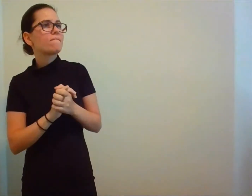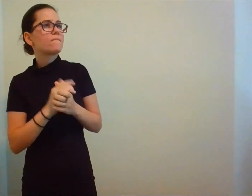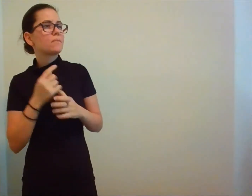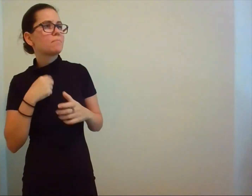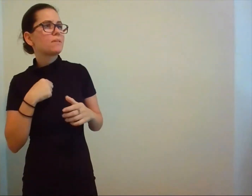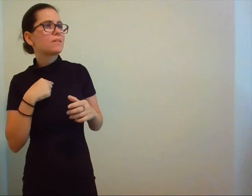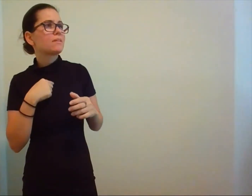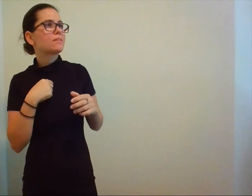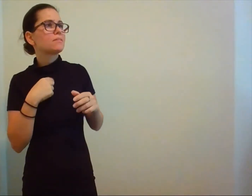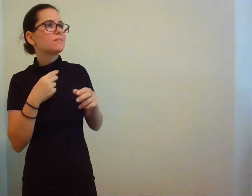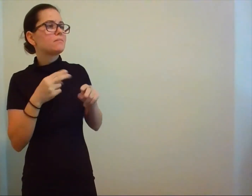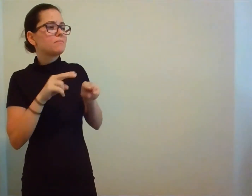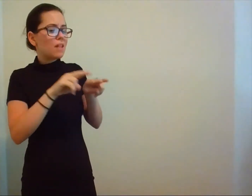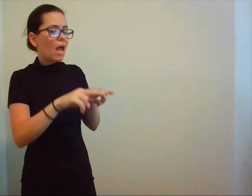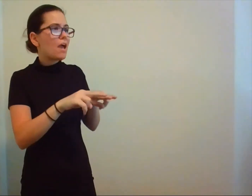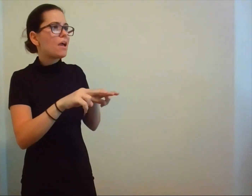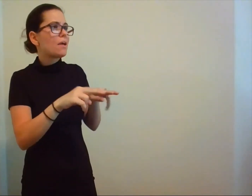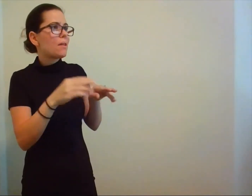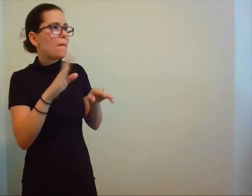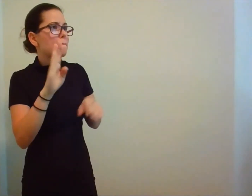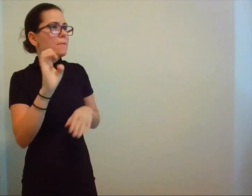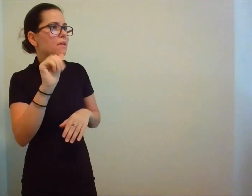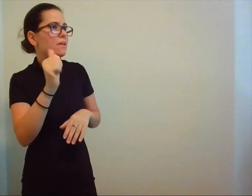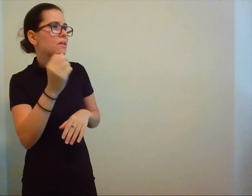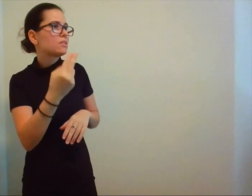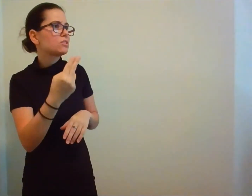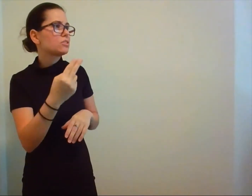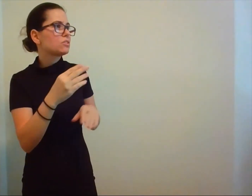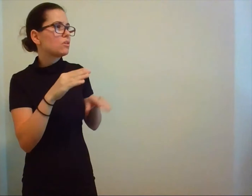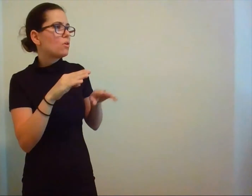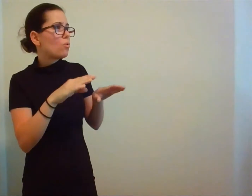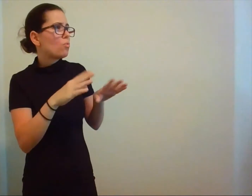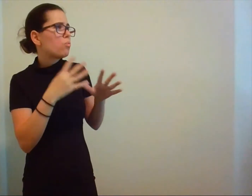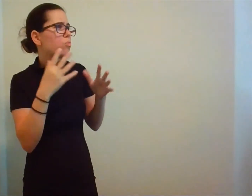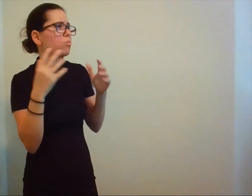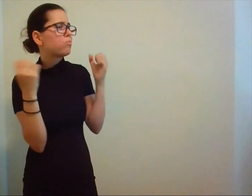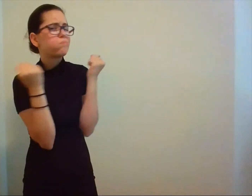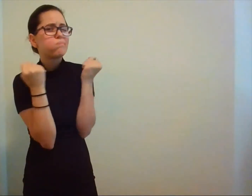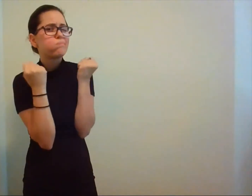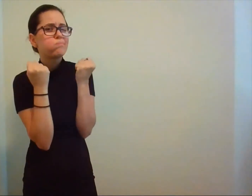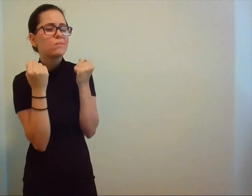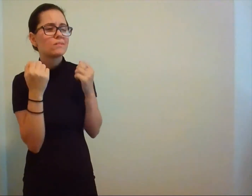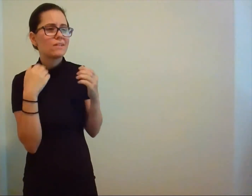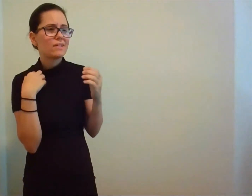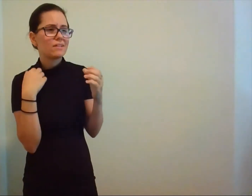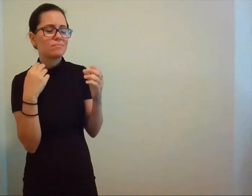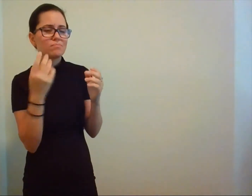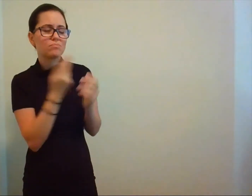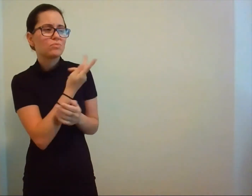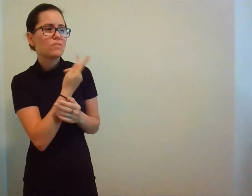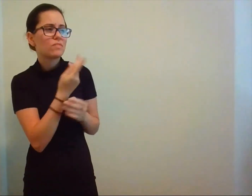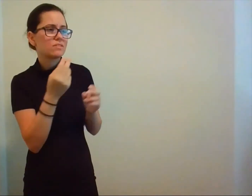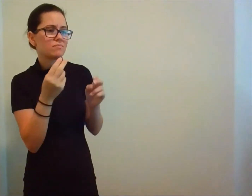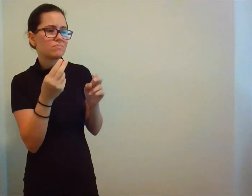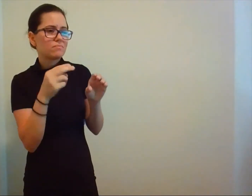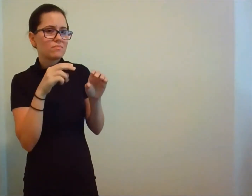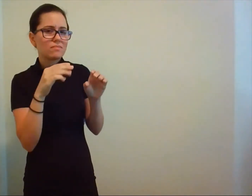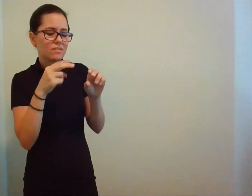And I bet you we're not going to want to do it unless we, like, can be in, like, 14-degree rated sleeping bags, because I'm very cold-natured.